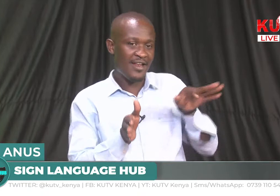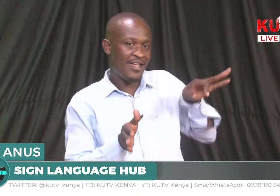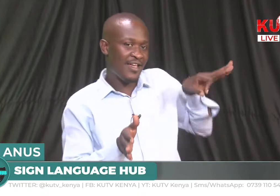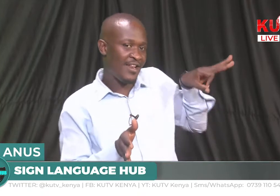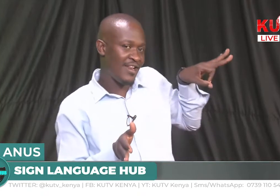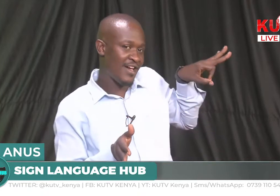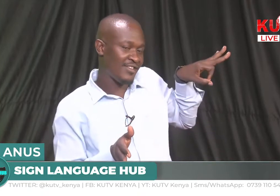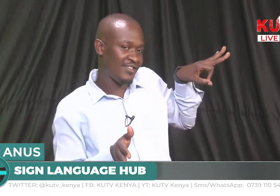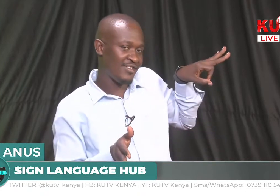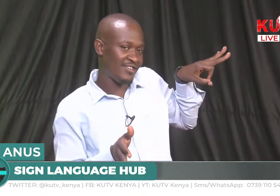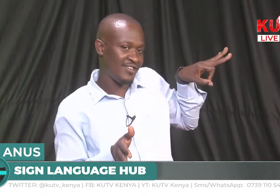Anus.